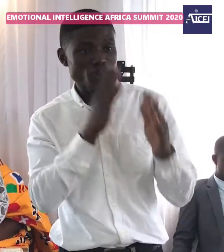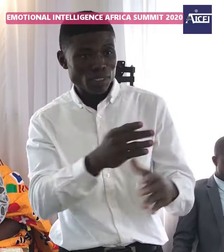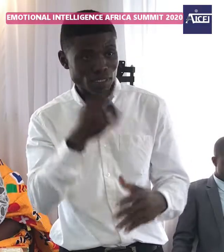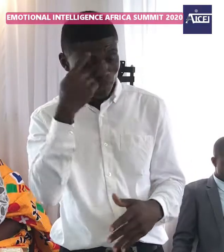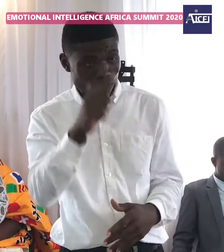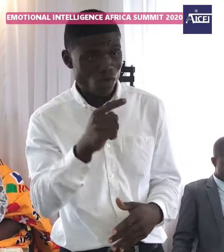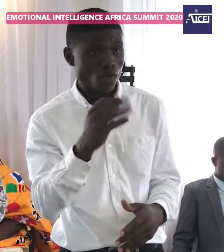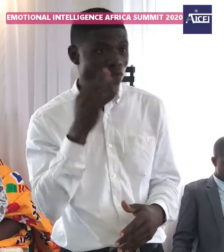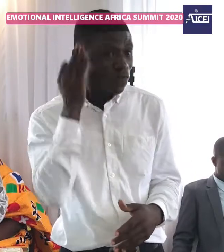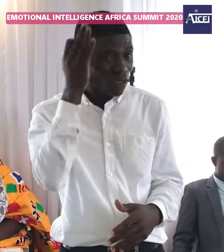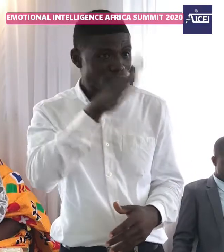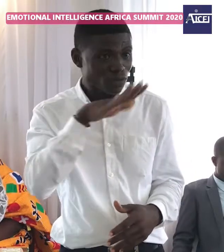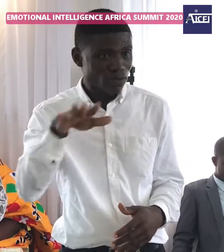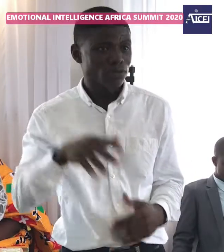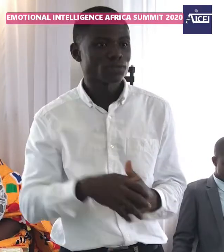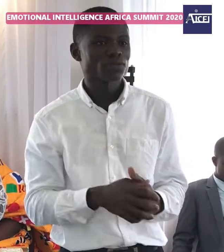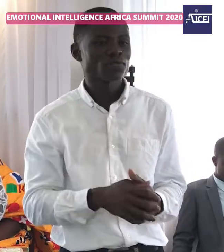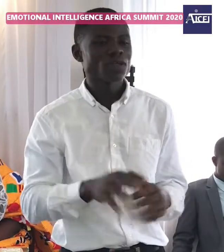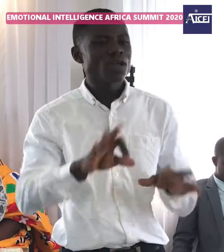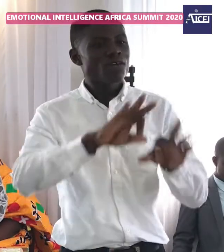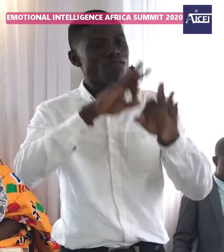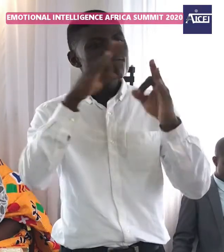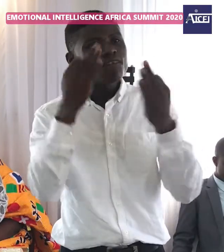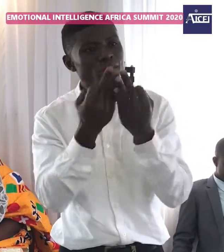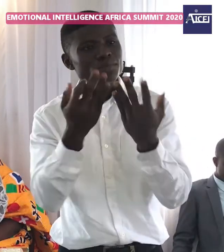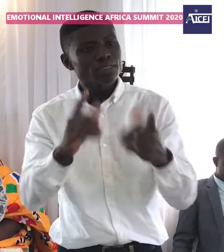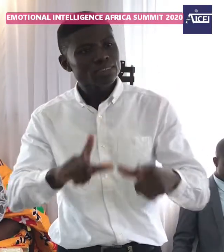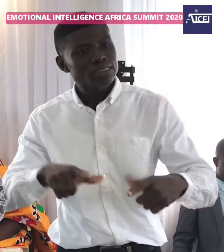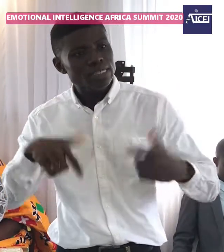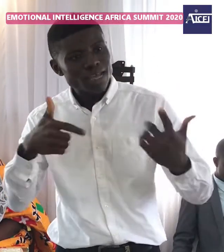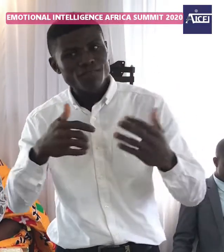the family perspective.